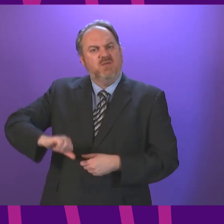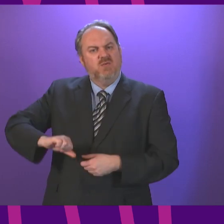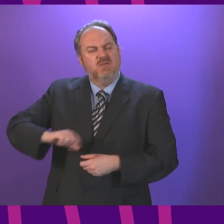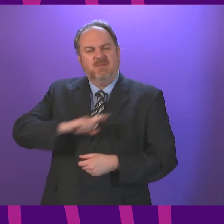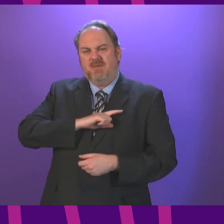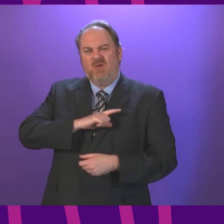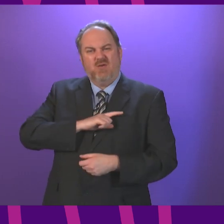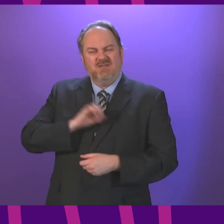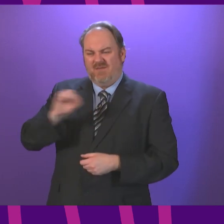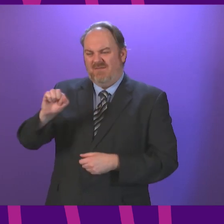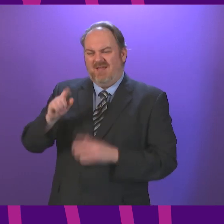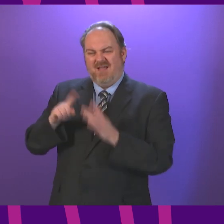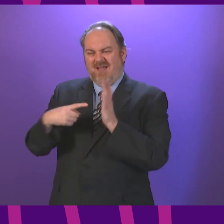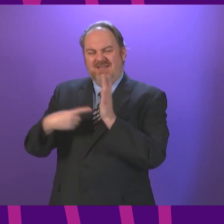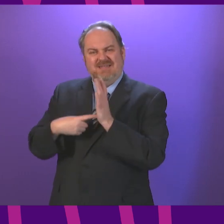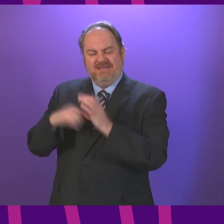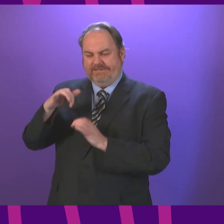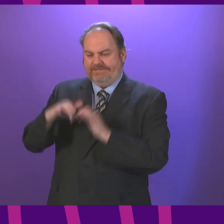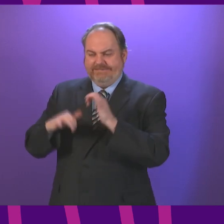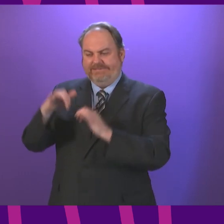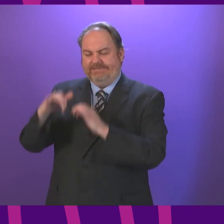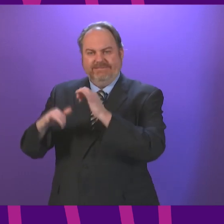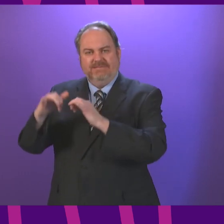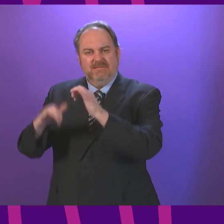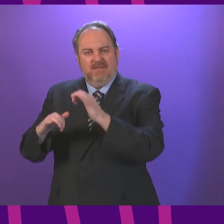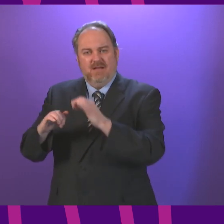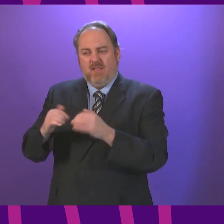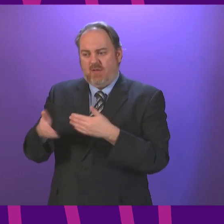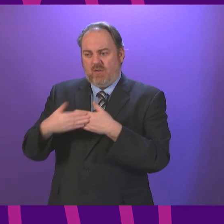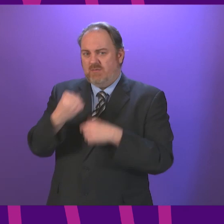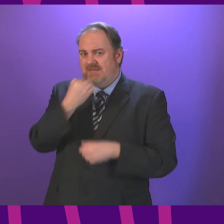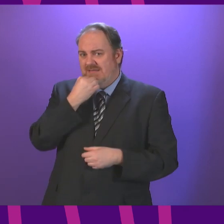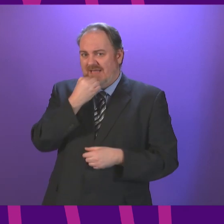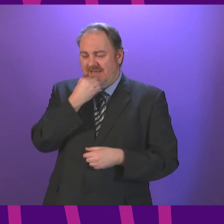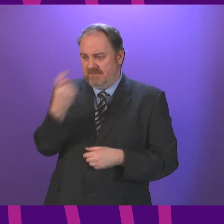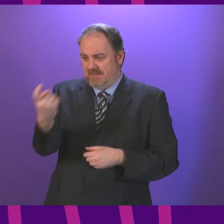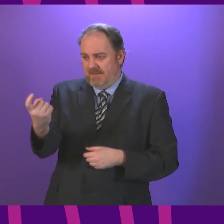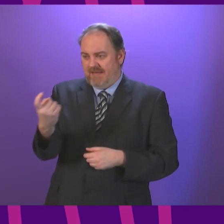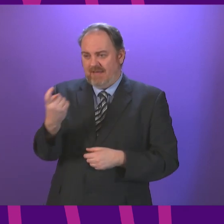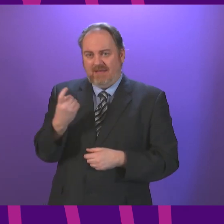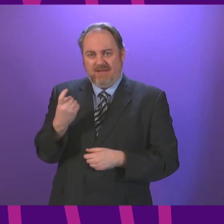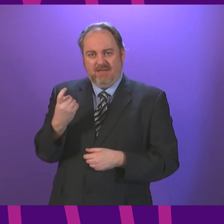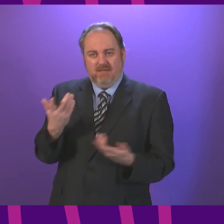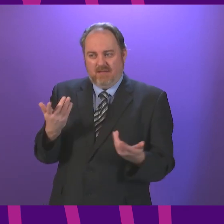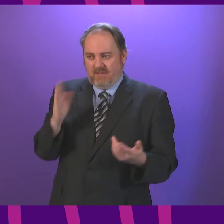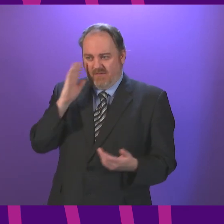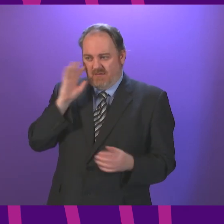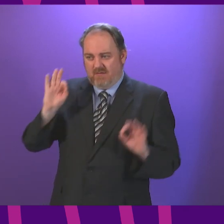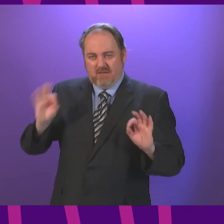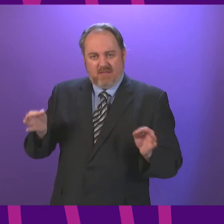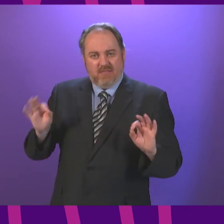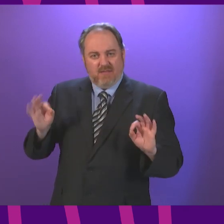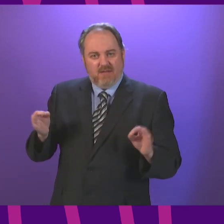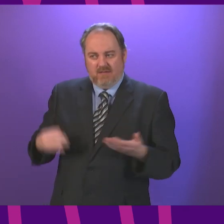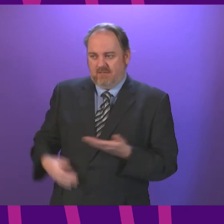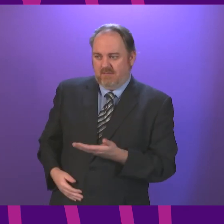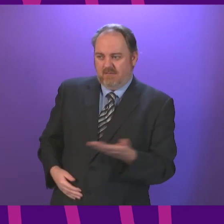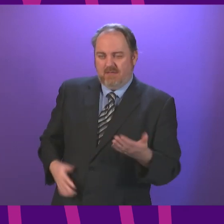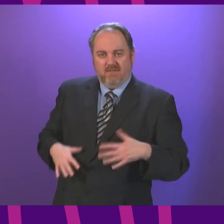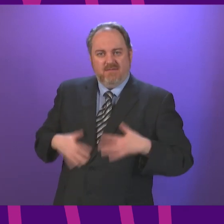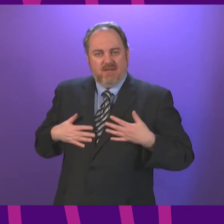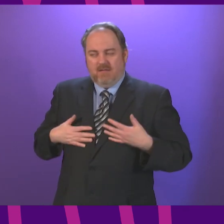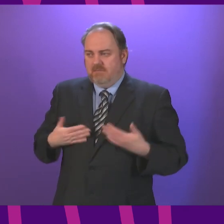glitches in the system. With the closing date for applications now fast approaching and having heard nothing back from the Scottish Government, they